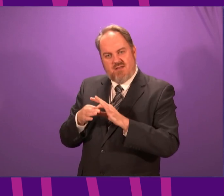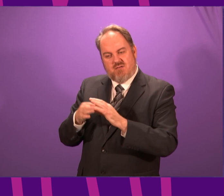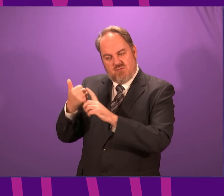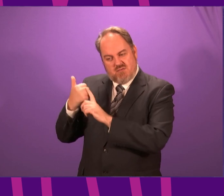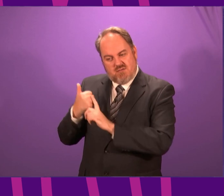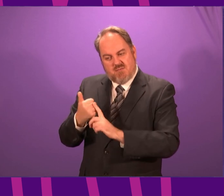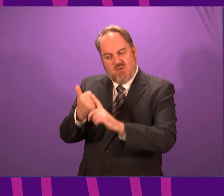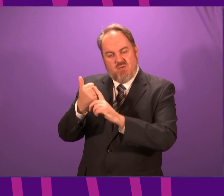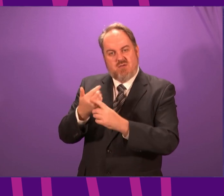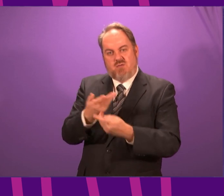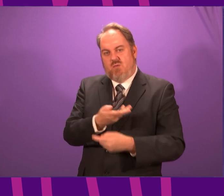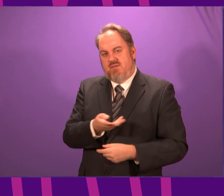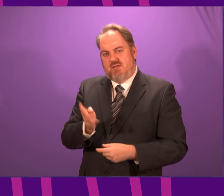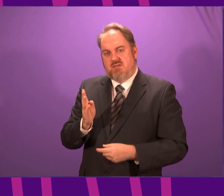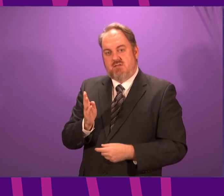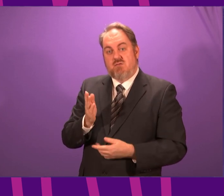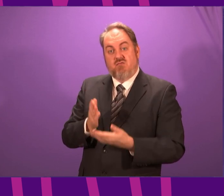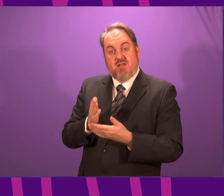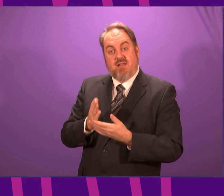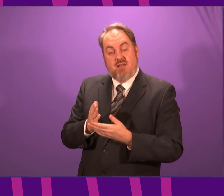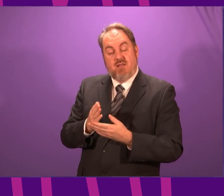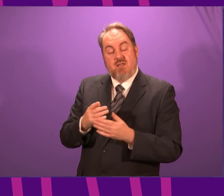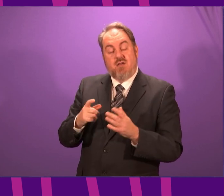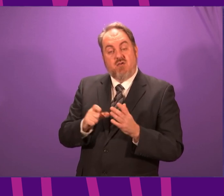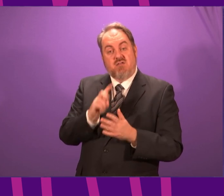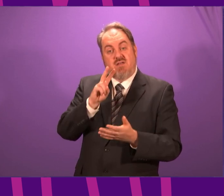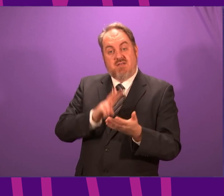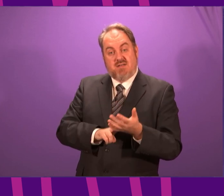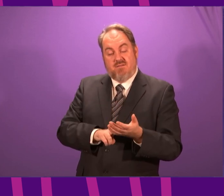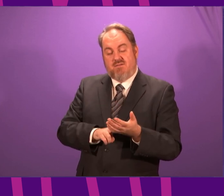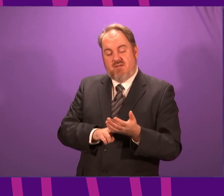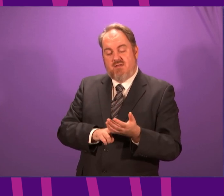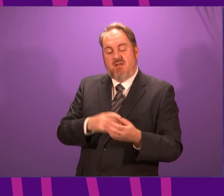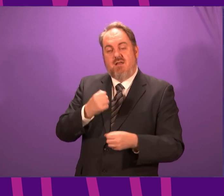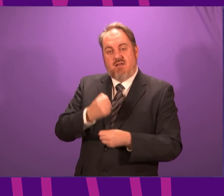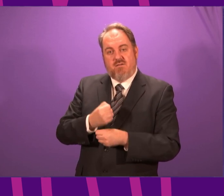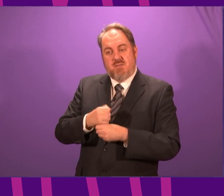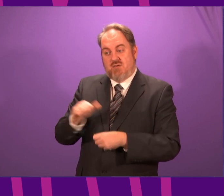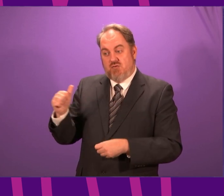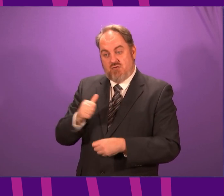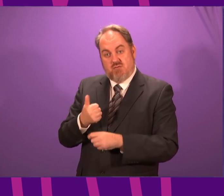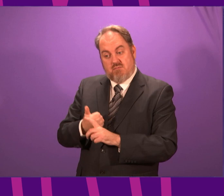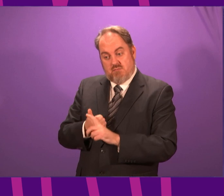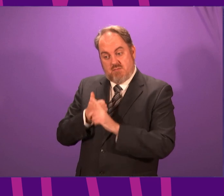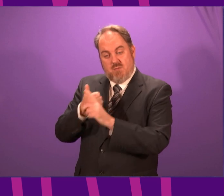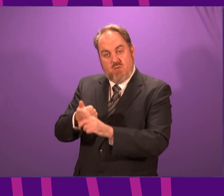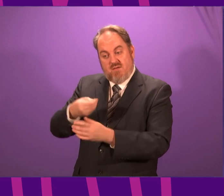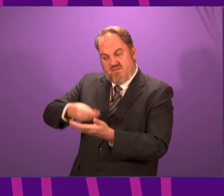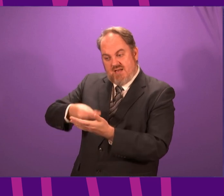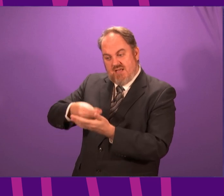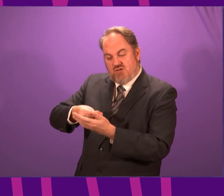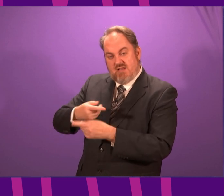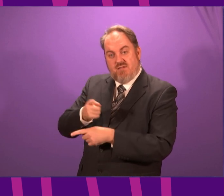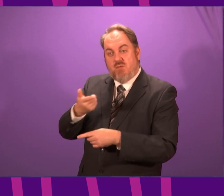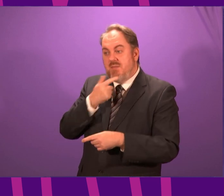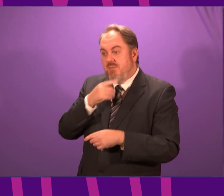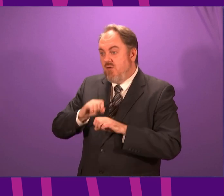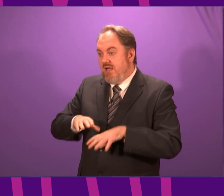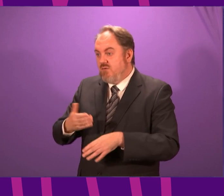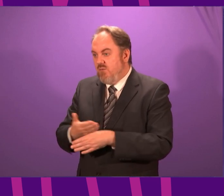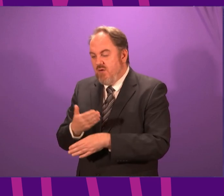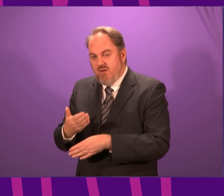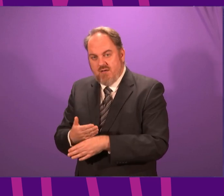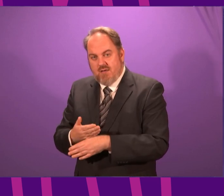agree that the Tory government should increase and extend support for businesses and workers in Scotland, but the SNP